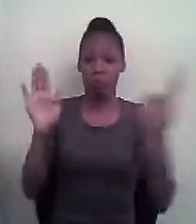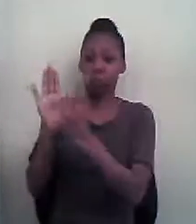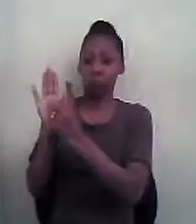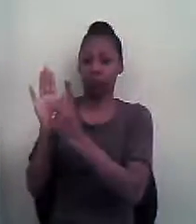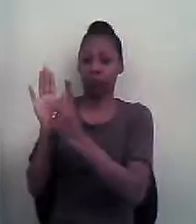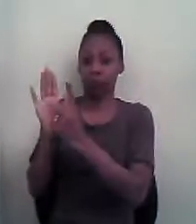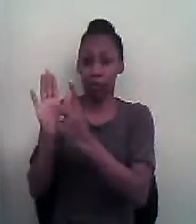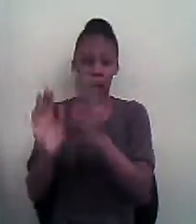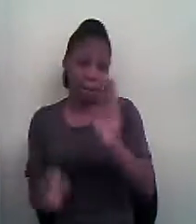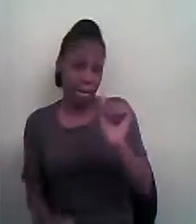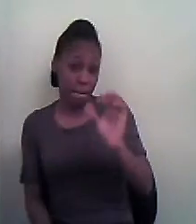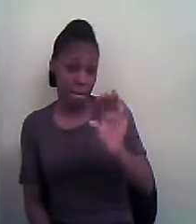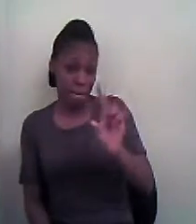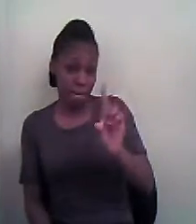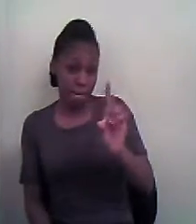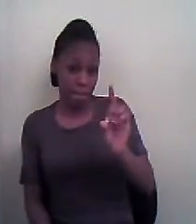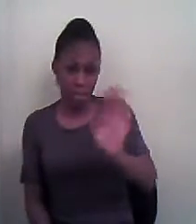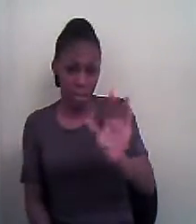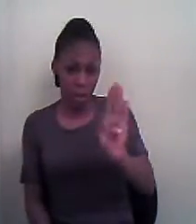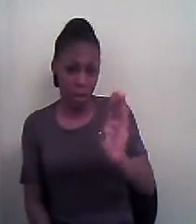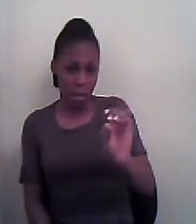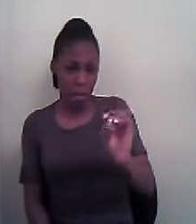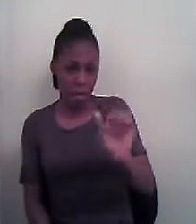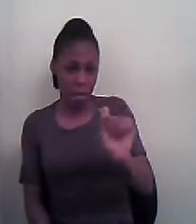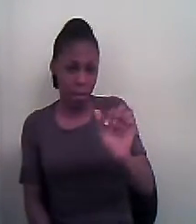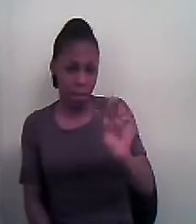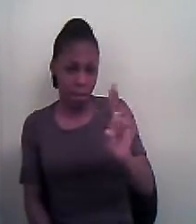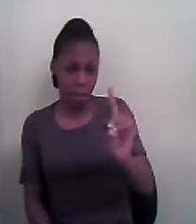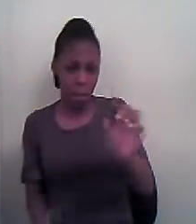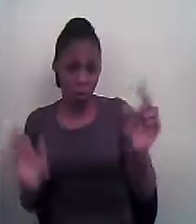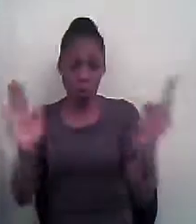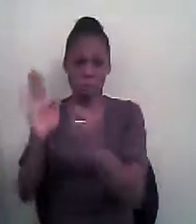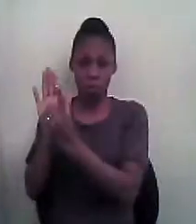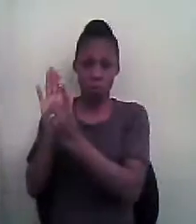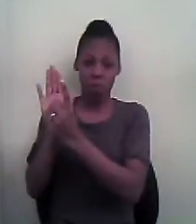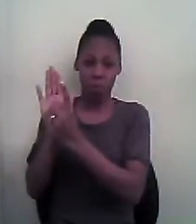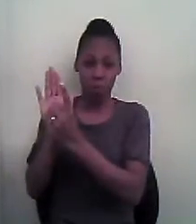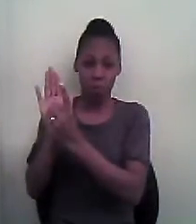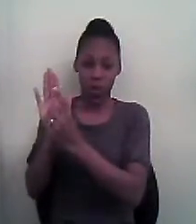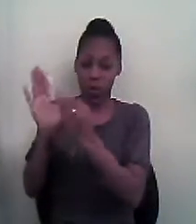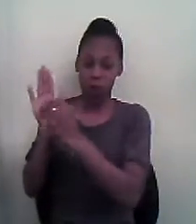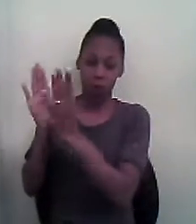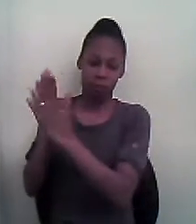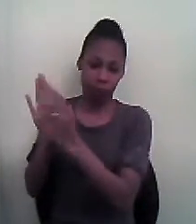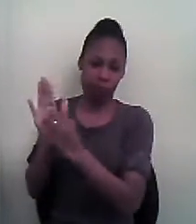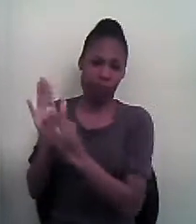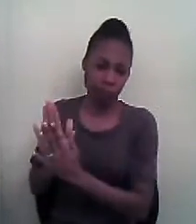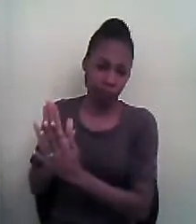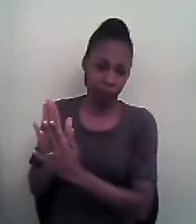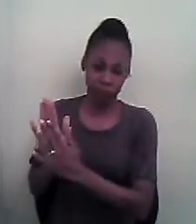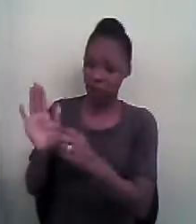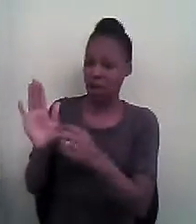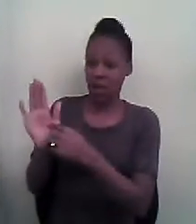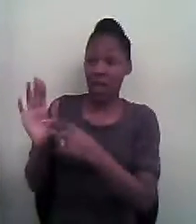name, volume number, other things like that that might be pertinent for other students who would be interested in looking up the same